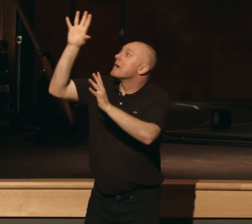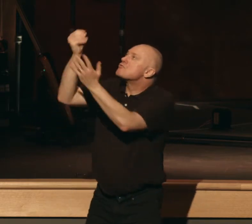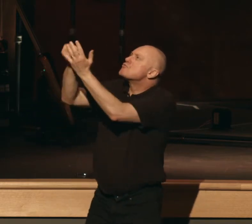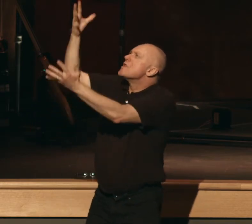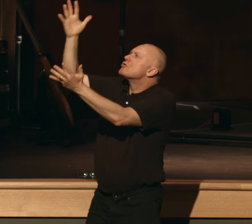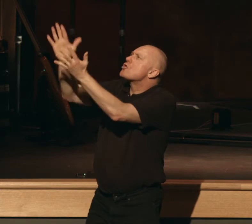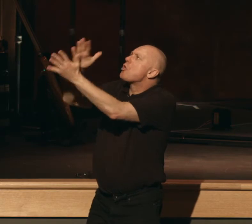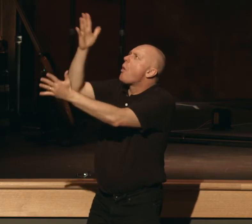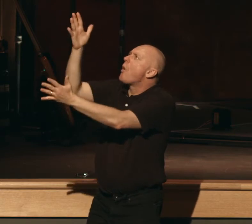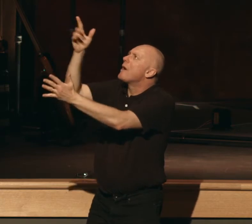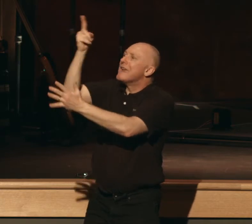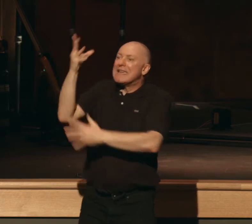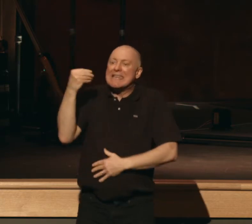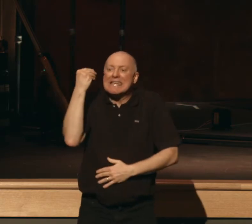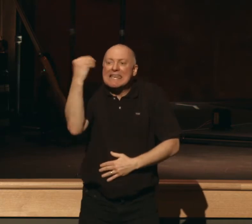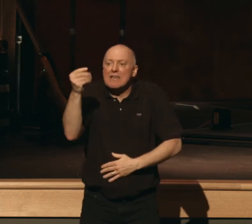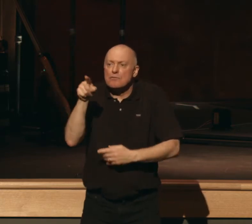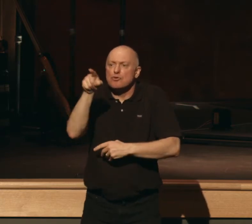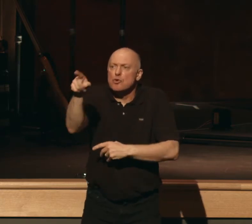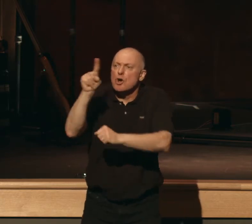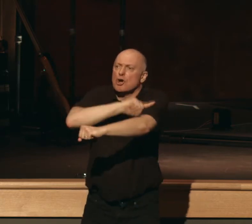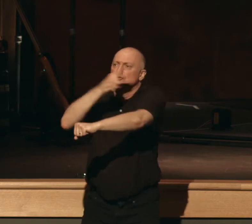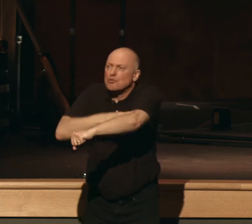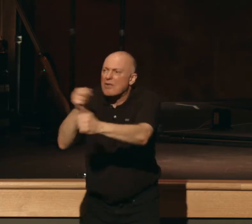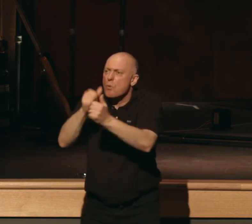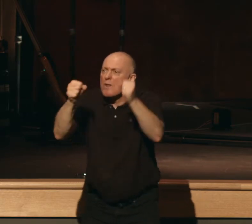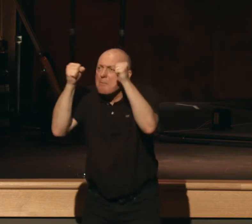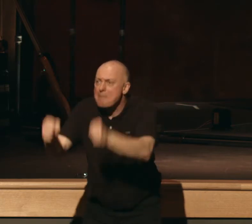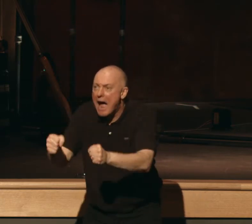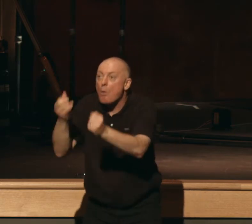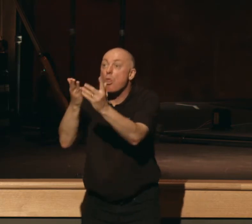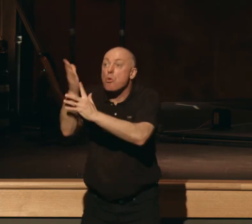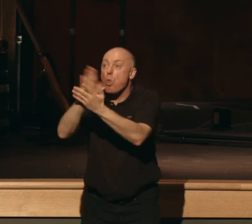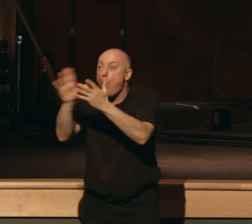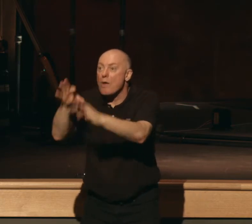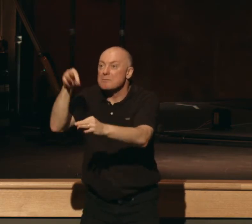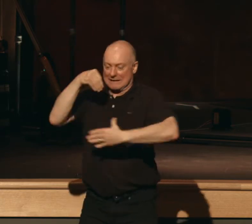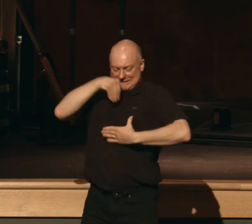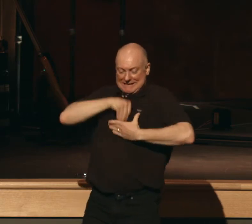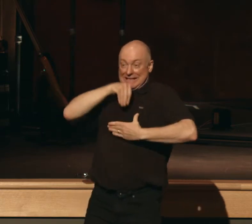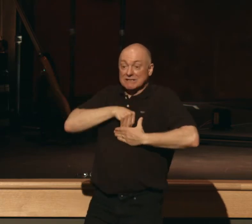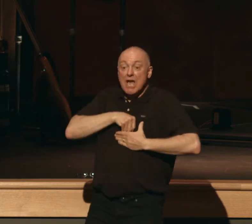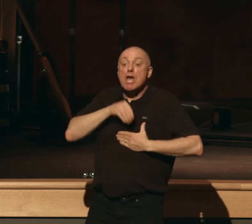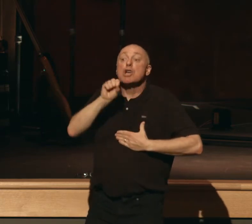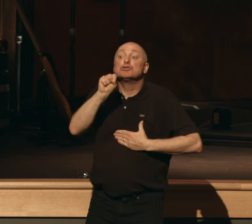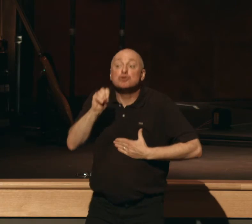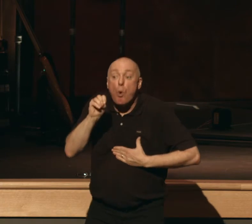his glory, he may grant you to be strengthened with power through his Spirit in your inner being,